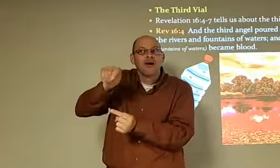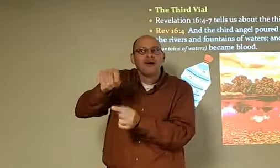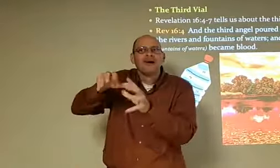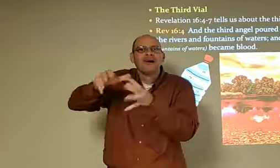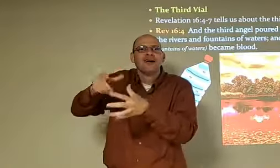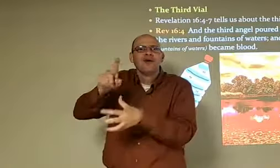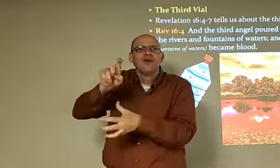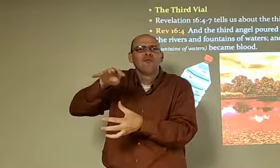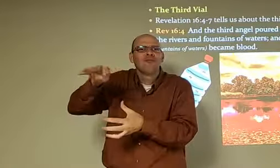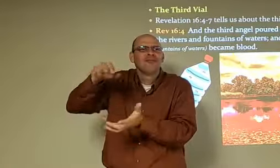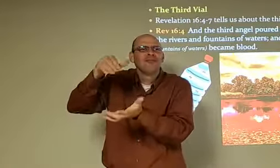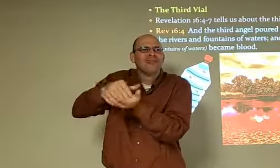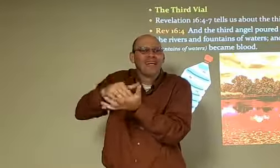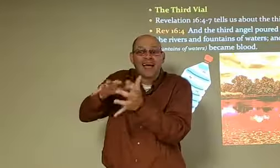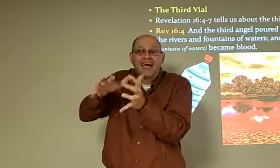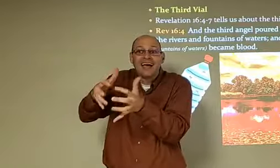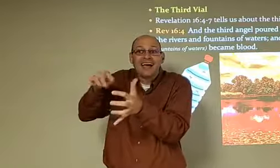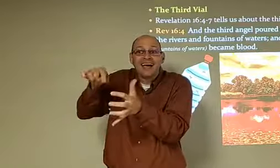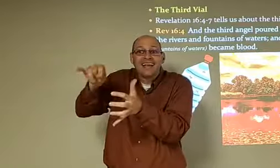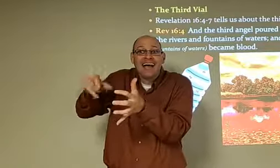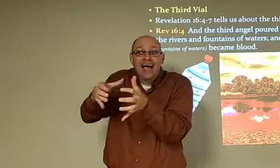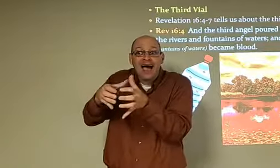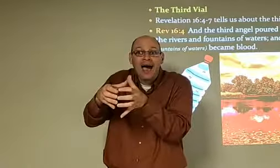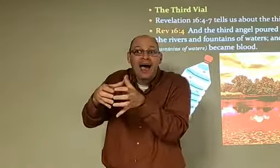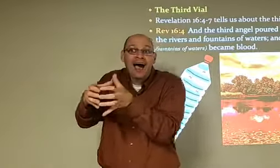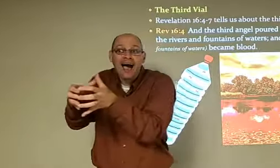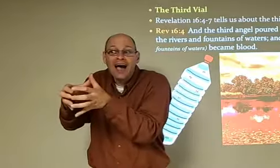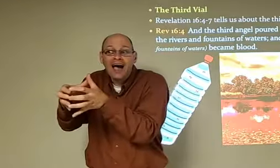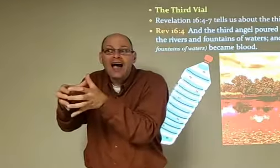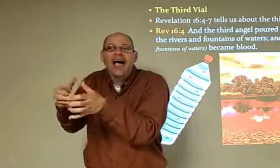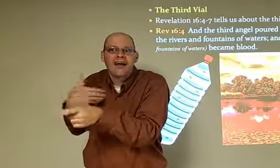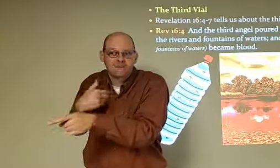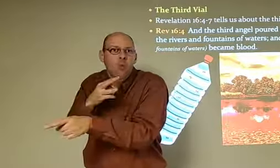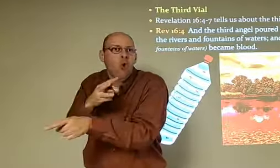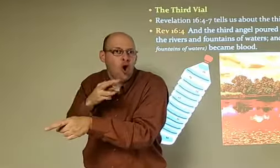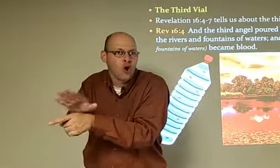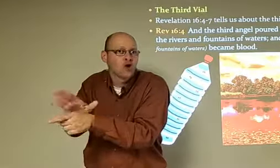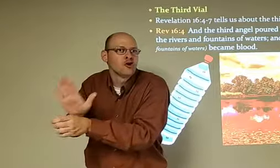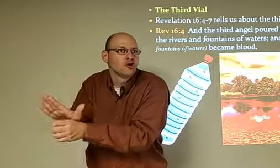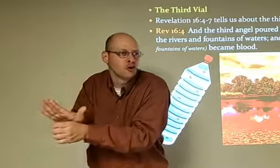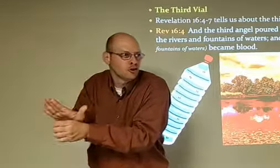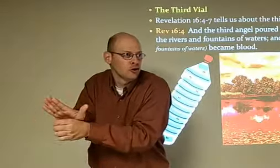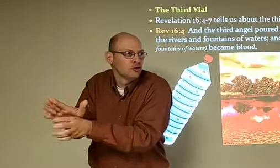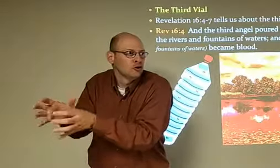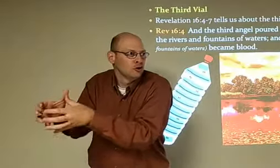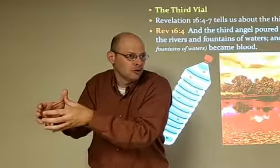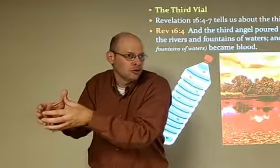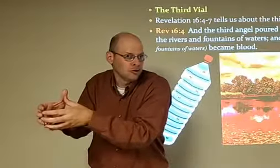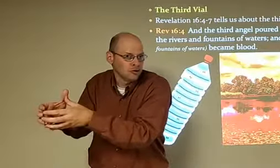without his touch. The 144,000, they will be provisioned for.